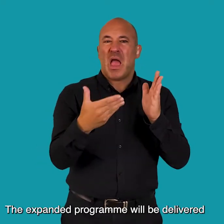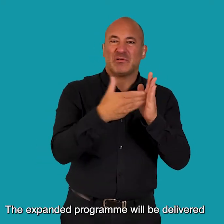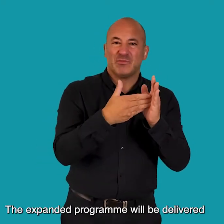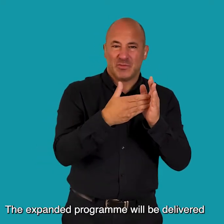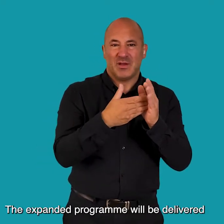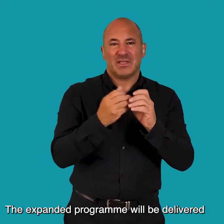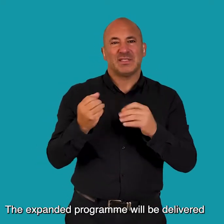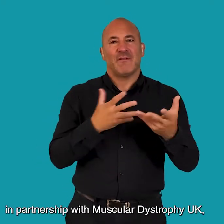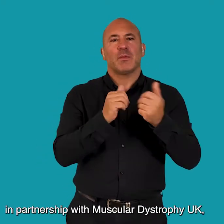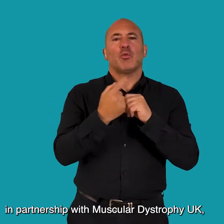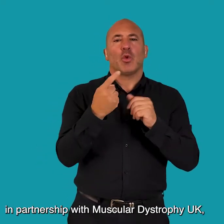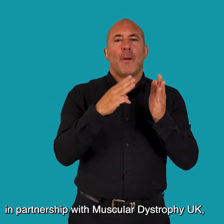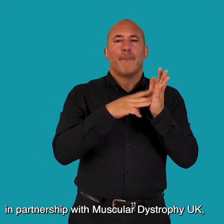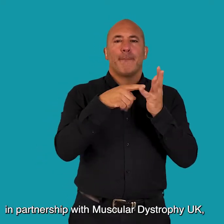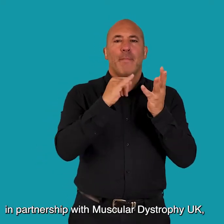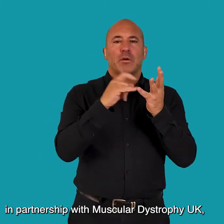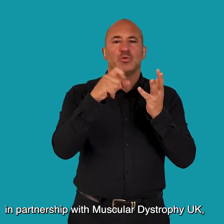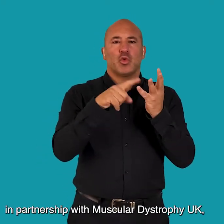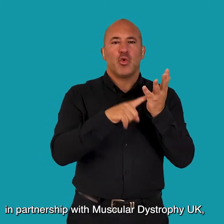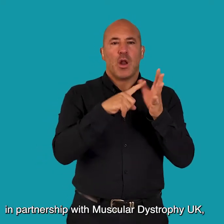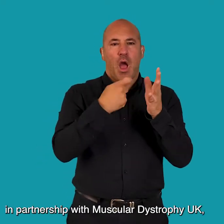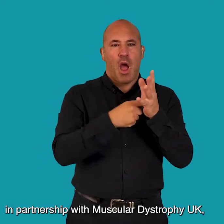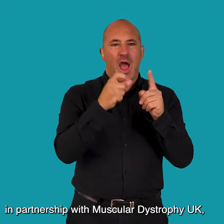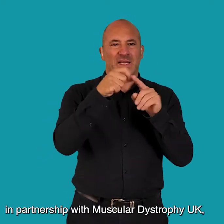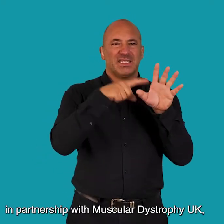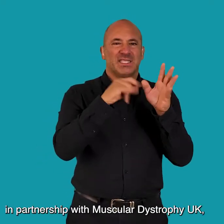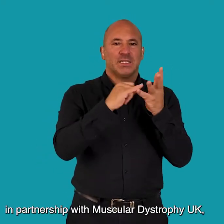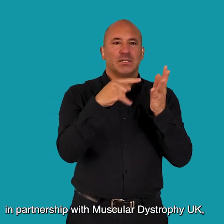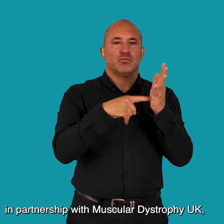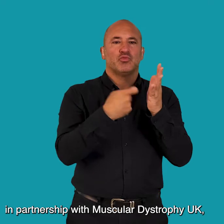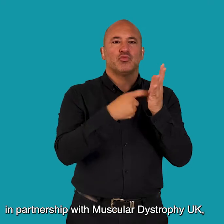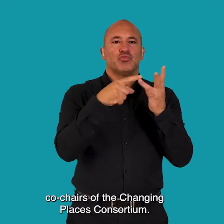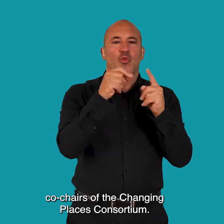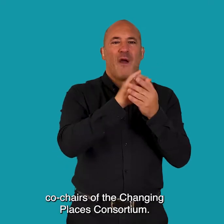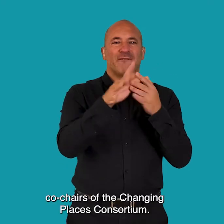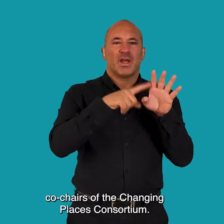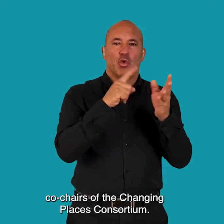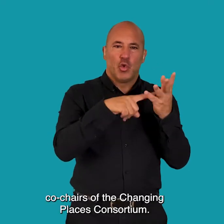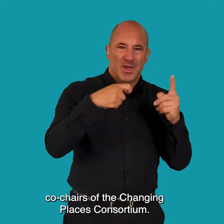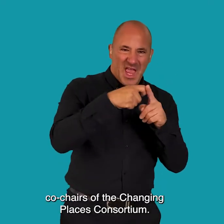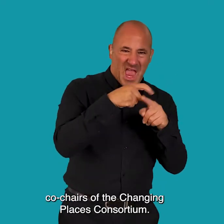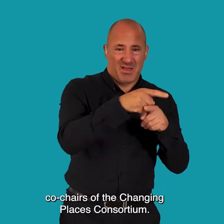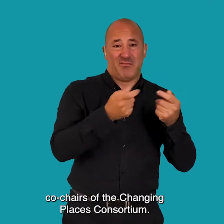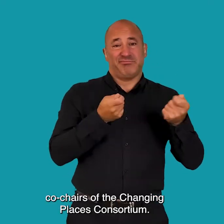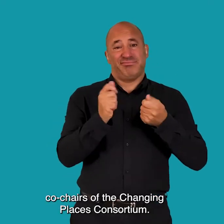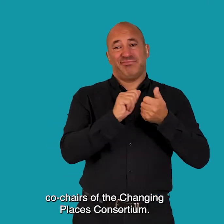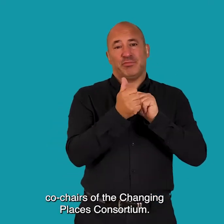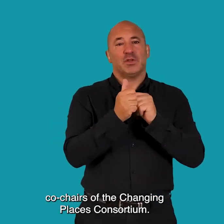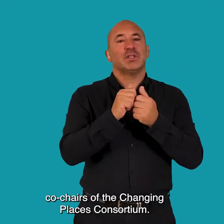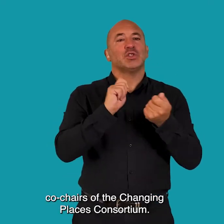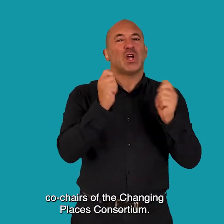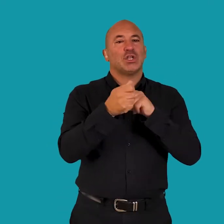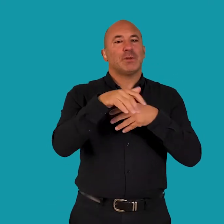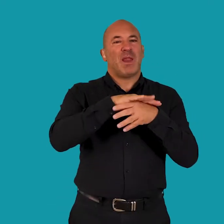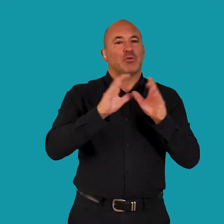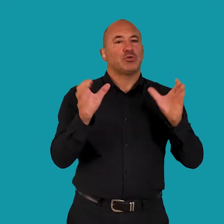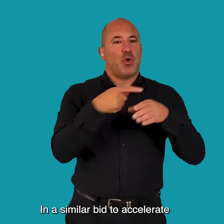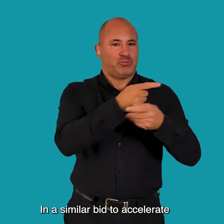will be delivered in partnership with Muscular Dystrophy UK, co-chairs of the Changing Places Consortium. In a